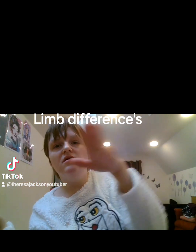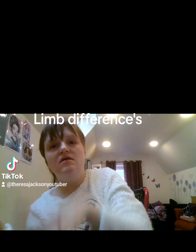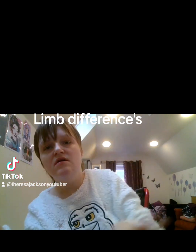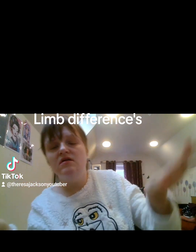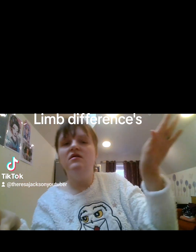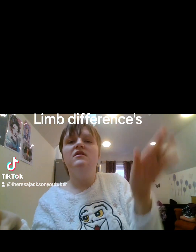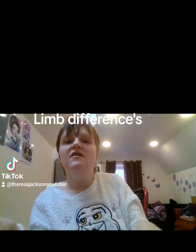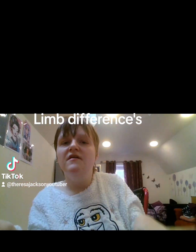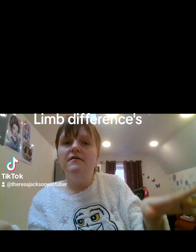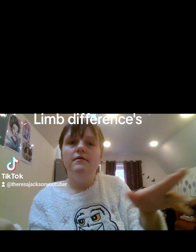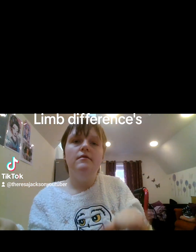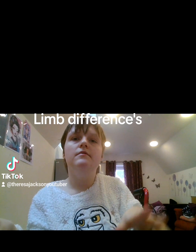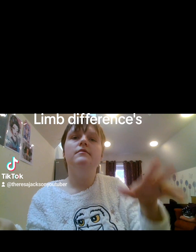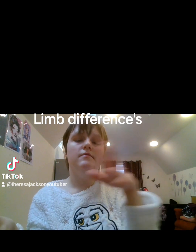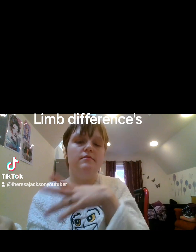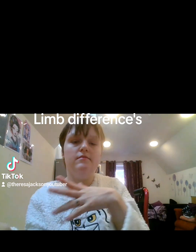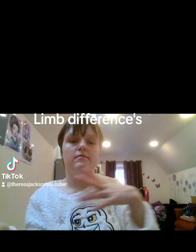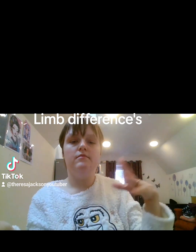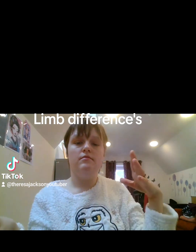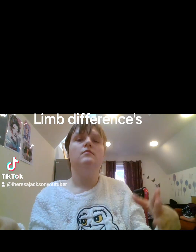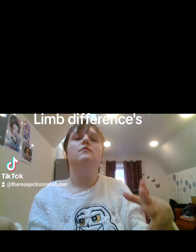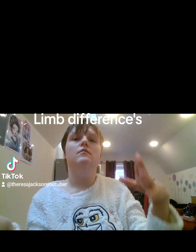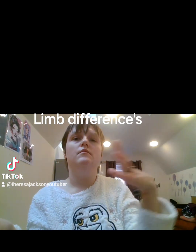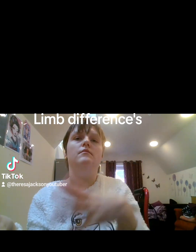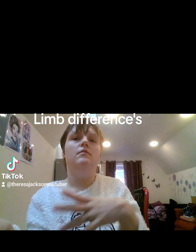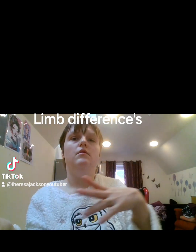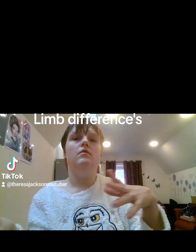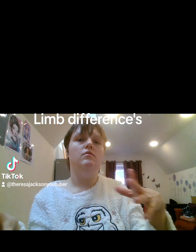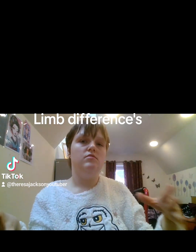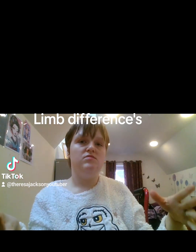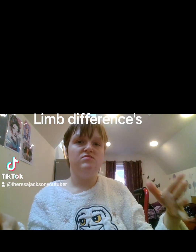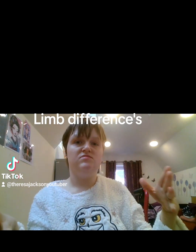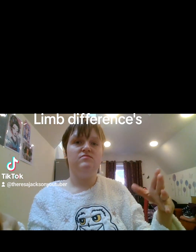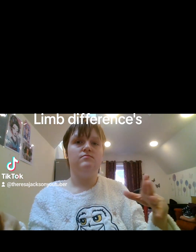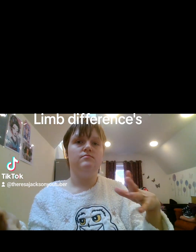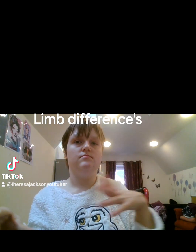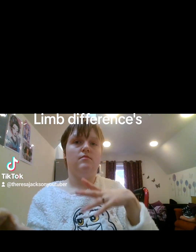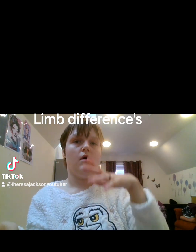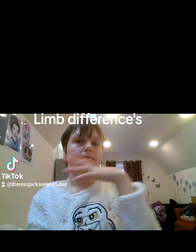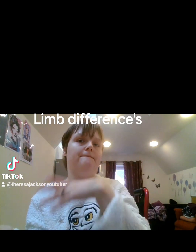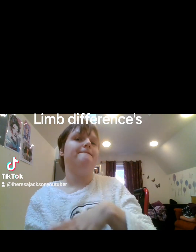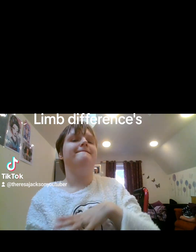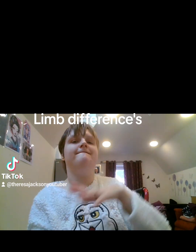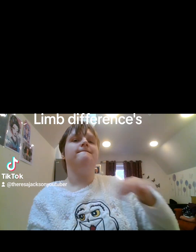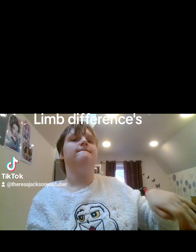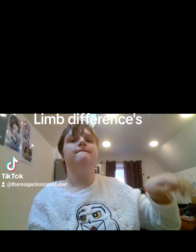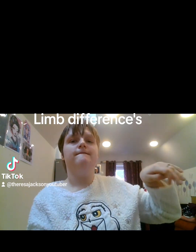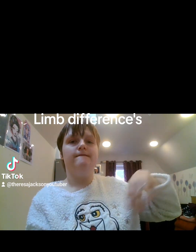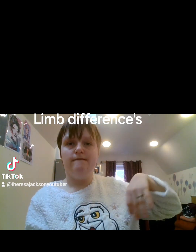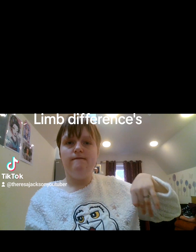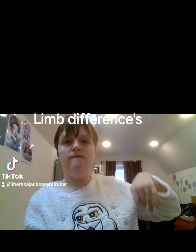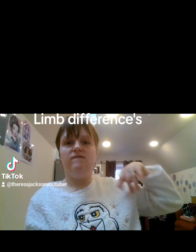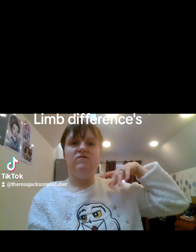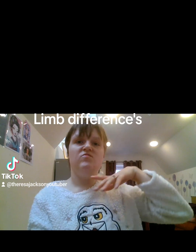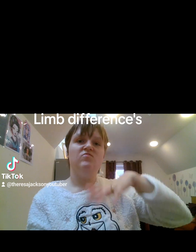the necessary support and guidance. They can help with managing pain,